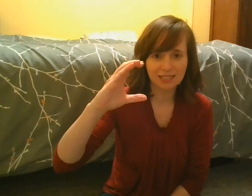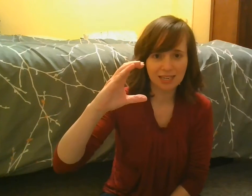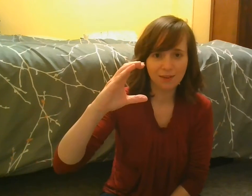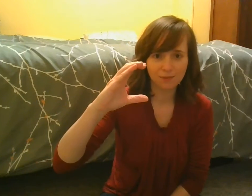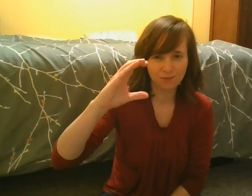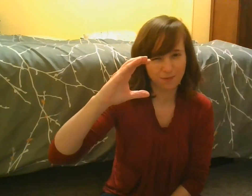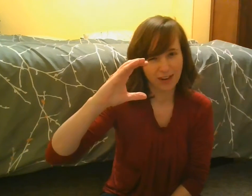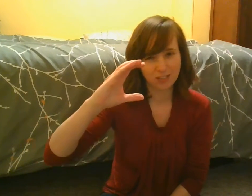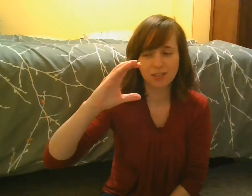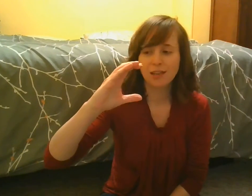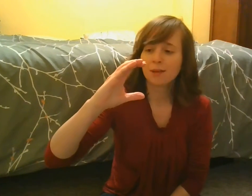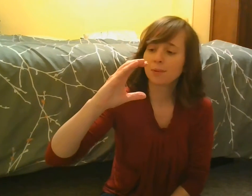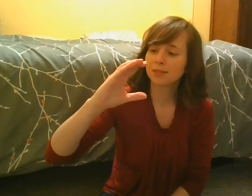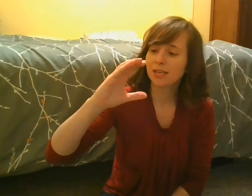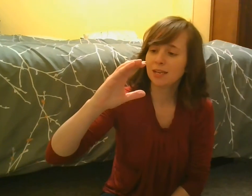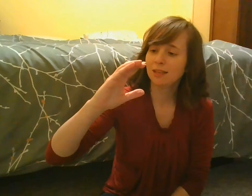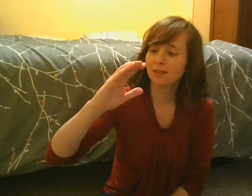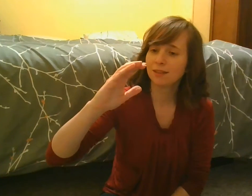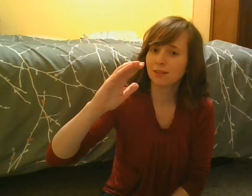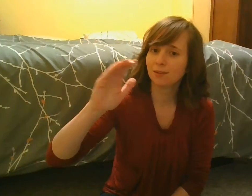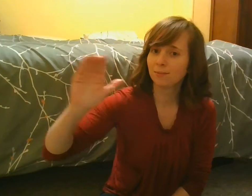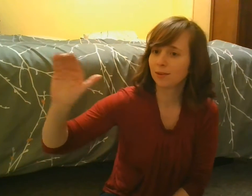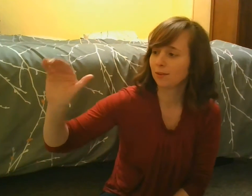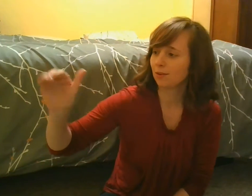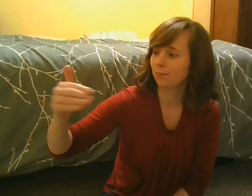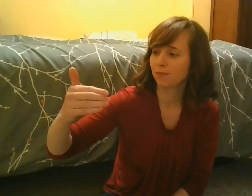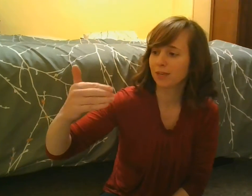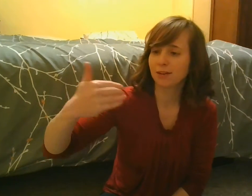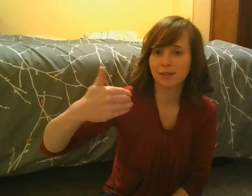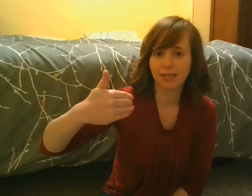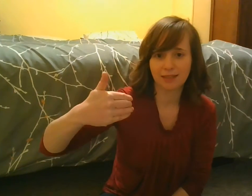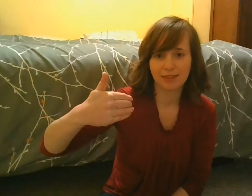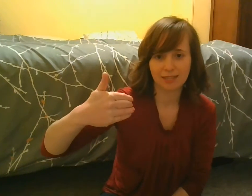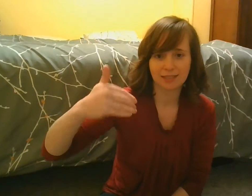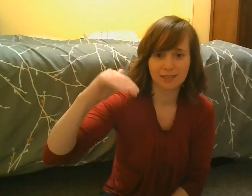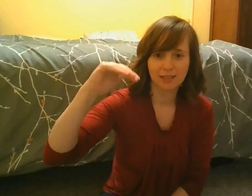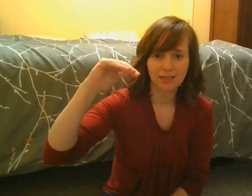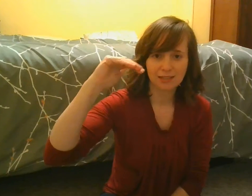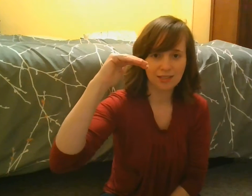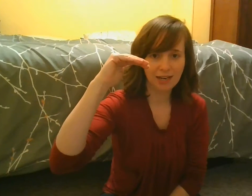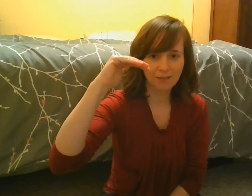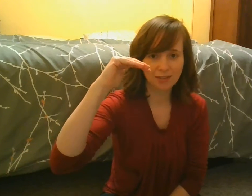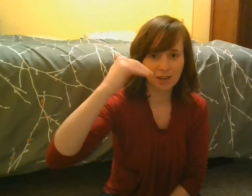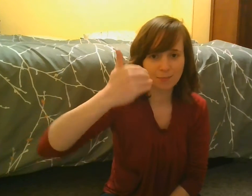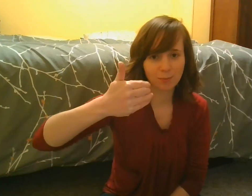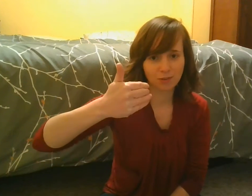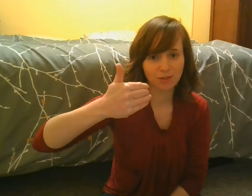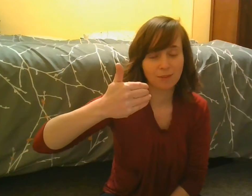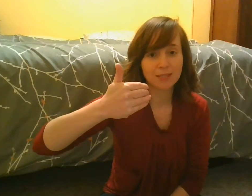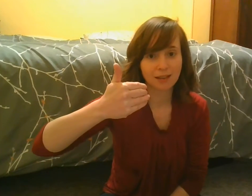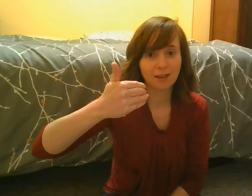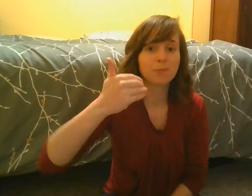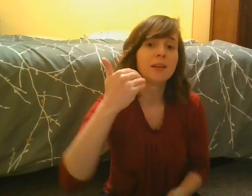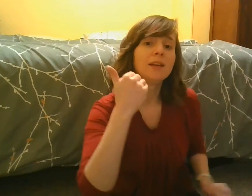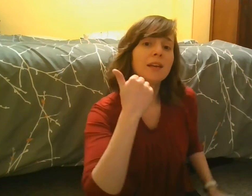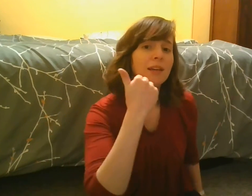C fashion, but taking the thumb up over here like this. So you kind of have it cupped, but your thumb is up. And